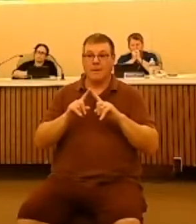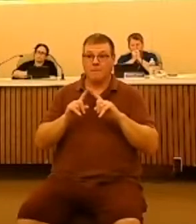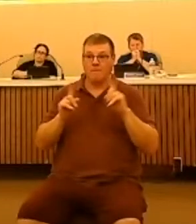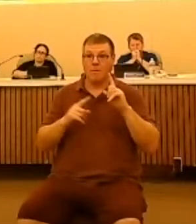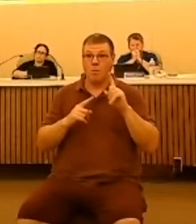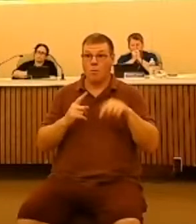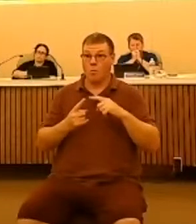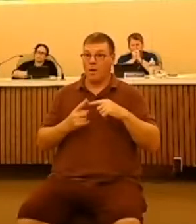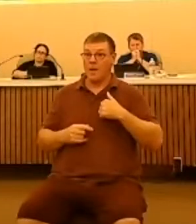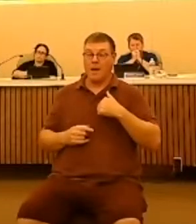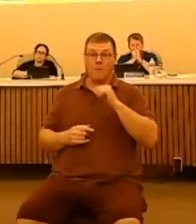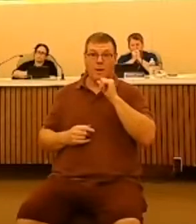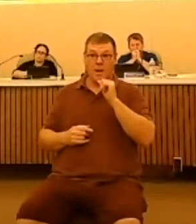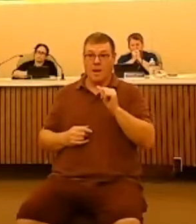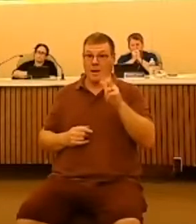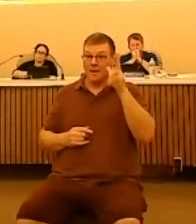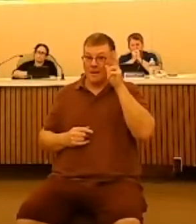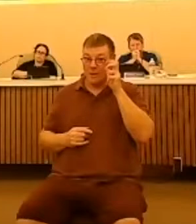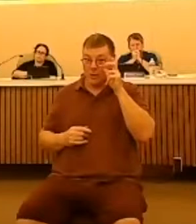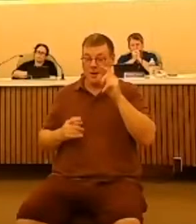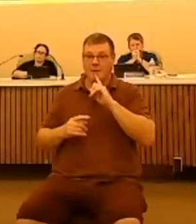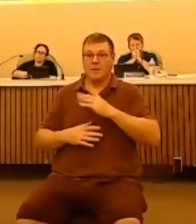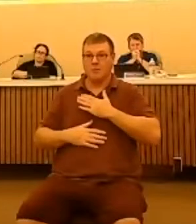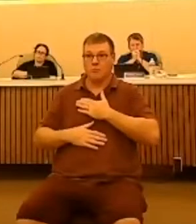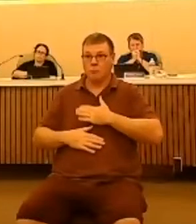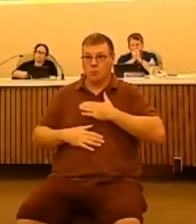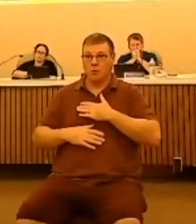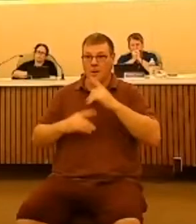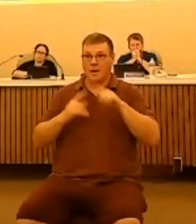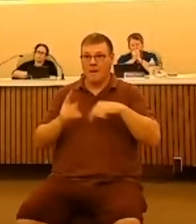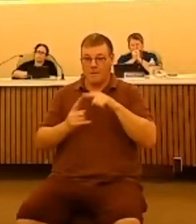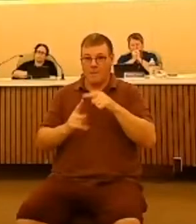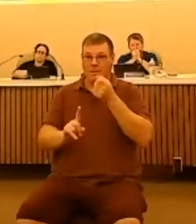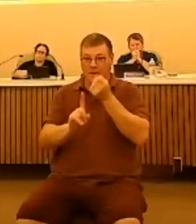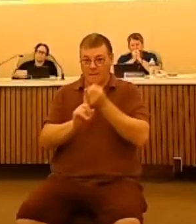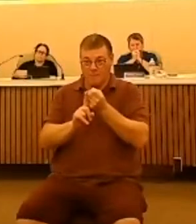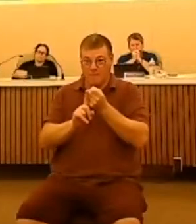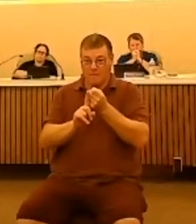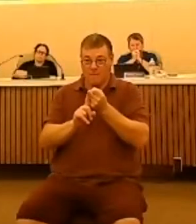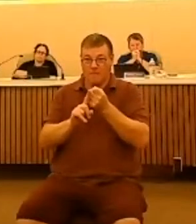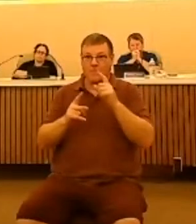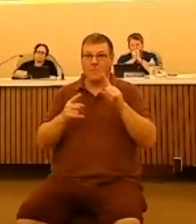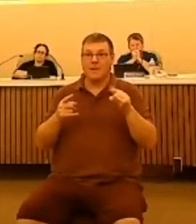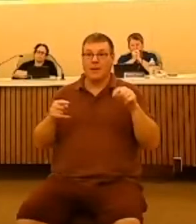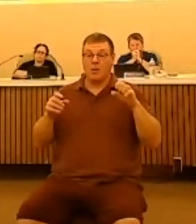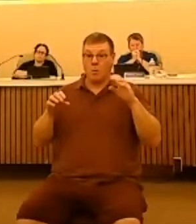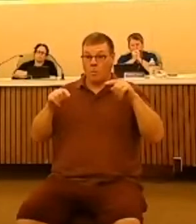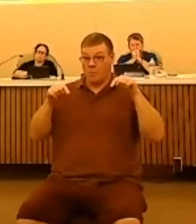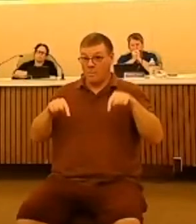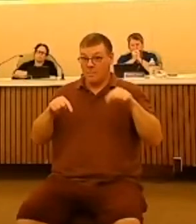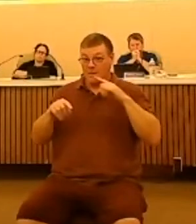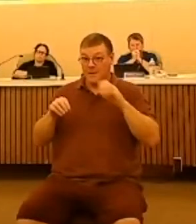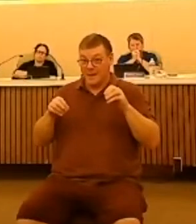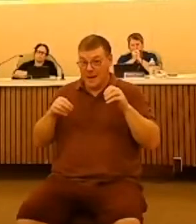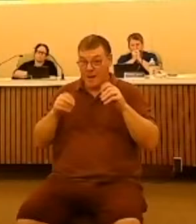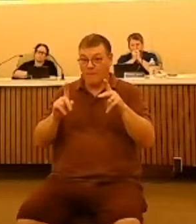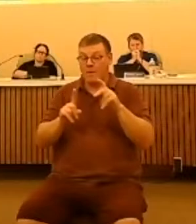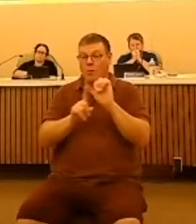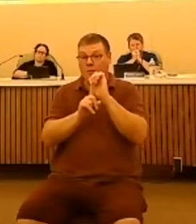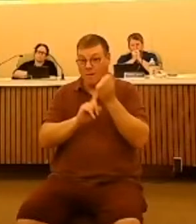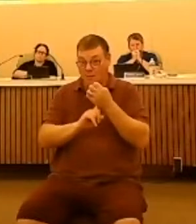I'm not hearing is really an appreciation about the impact. So you said this was an opportunity to look